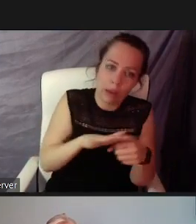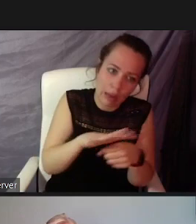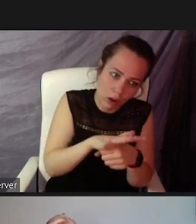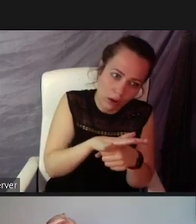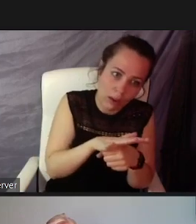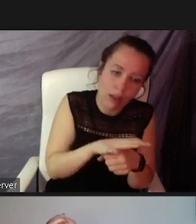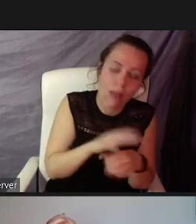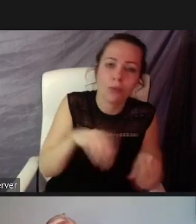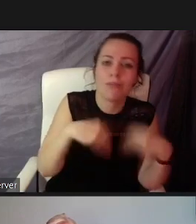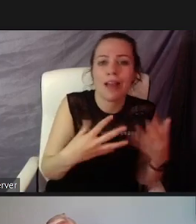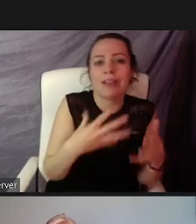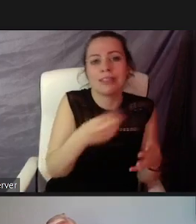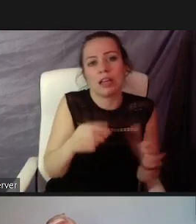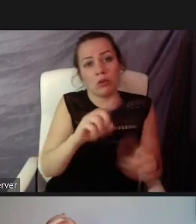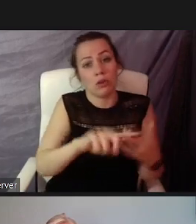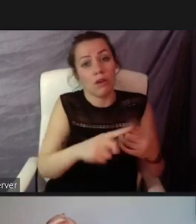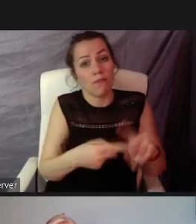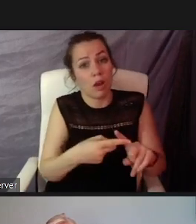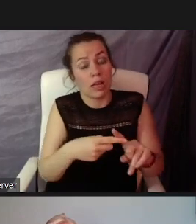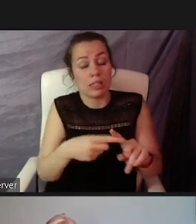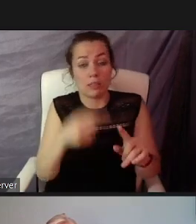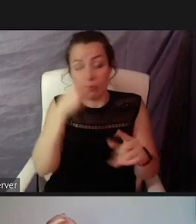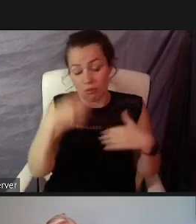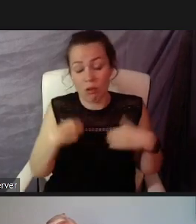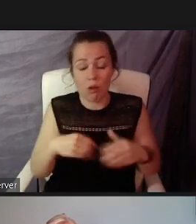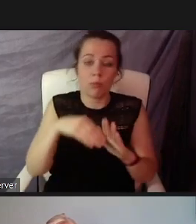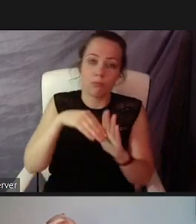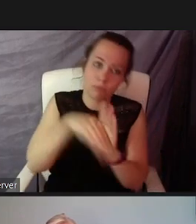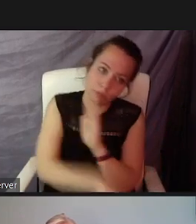declines. Good advice again.